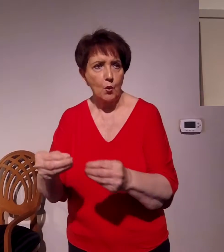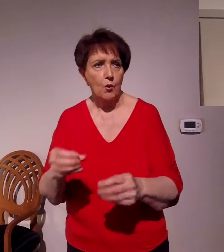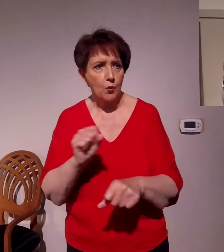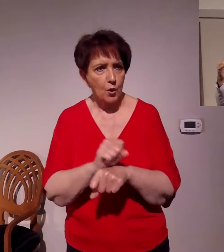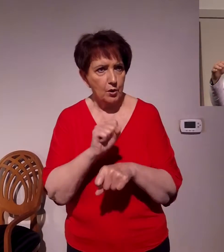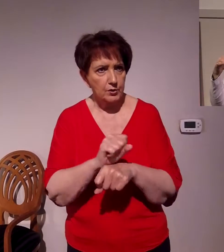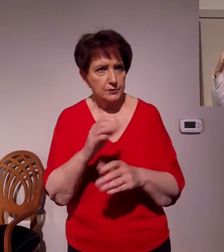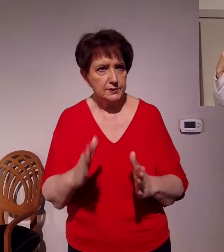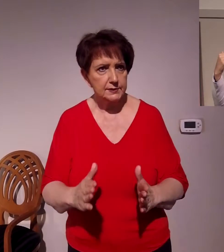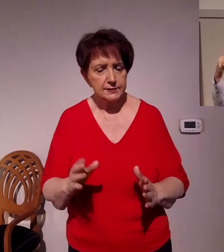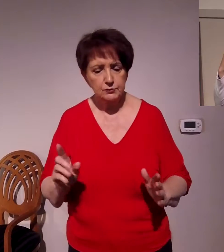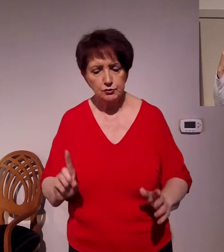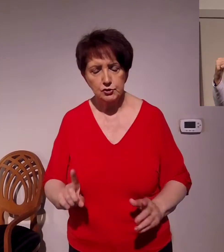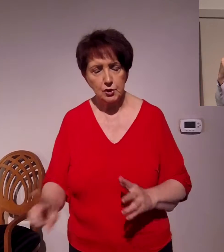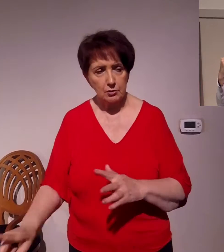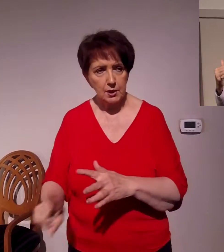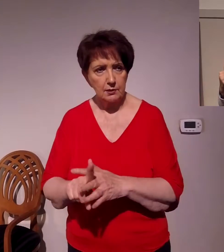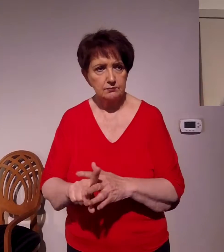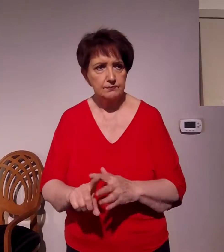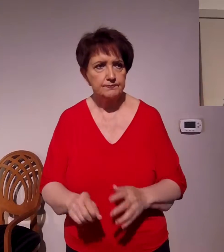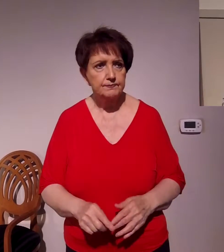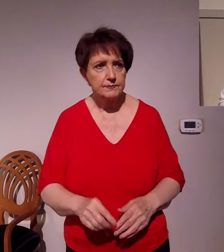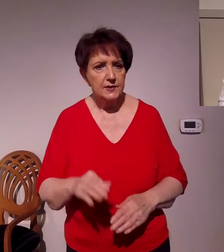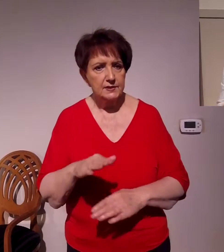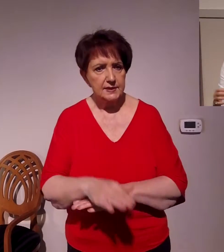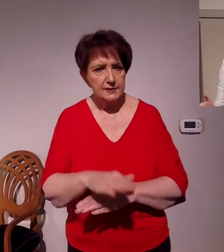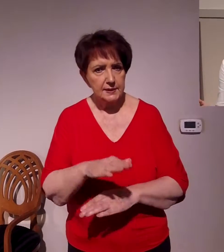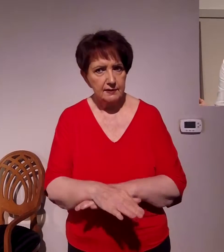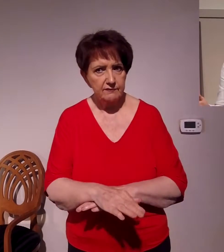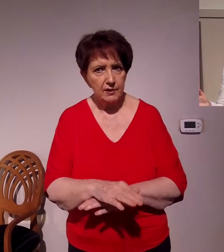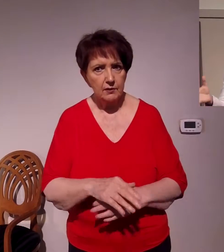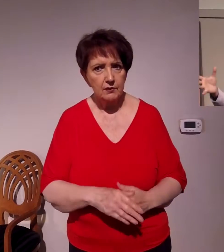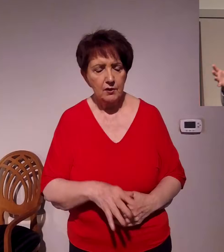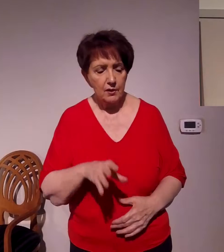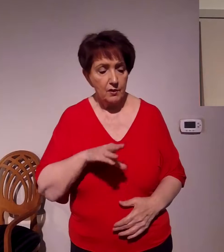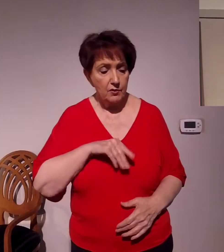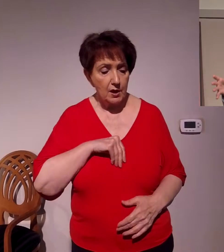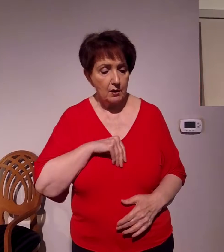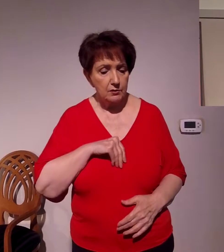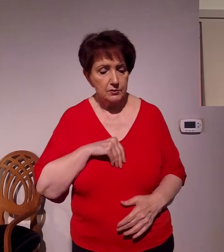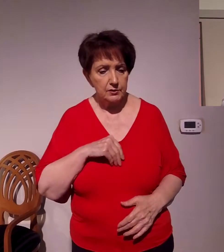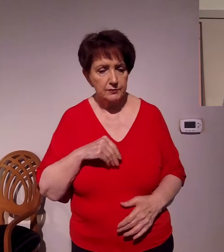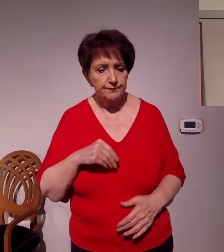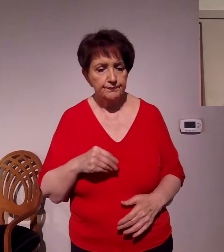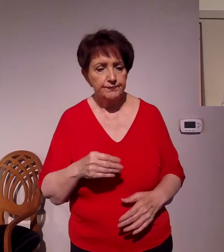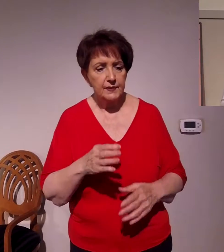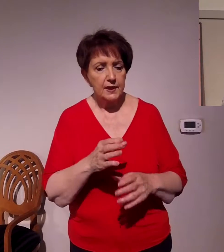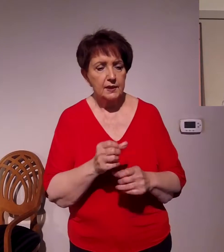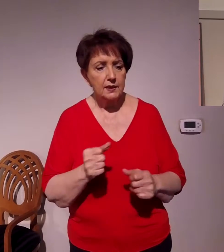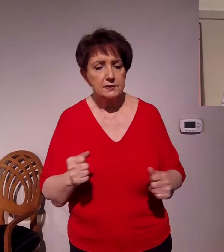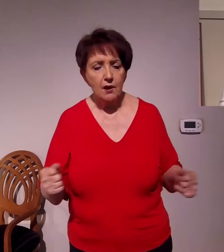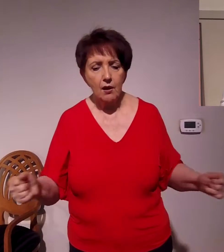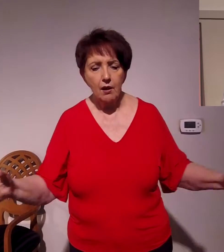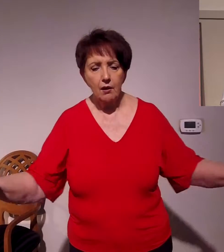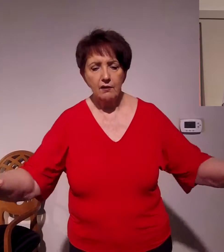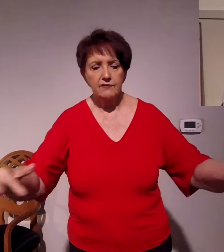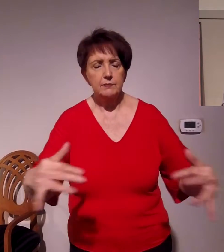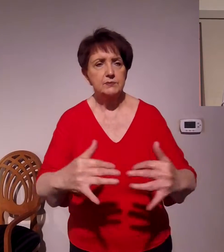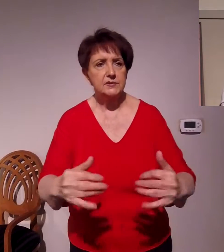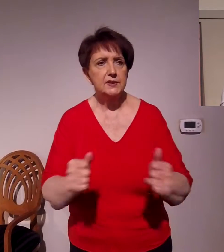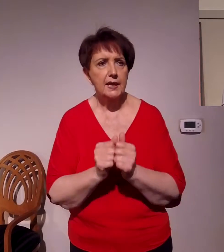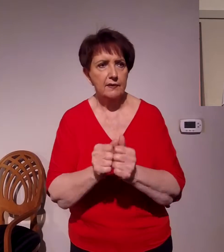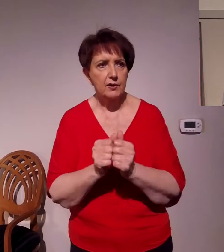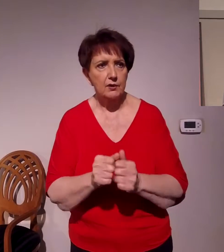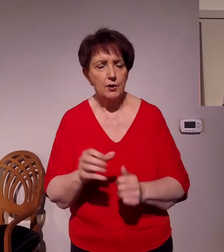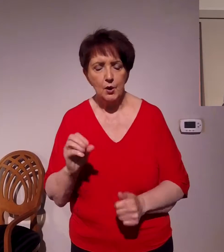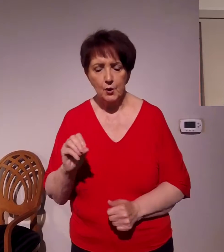the day. It's at, nightfall. And the owner of the vineyard gathers everyone together. And he